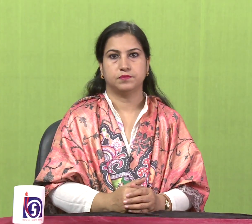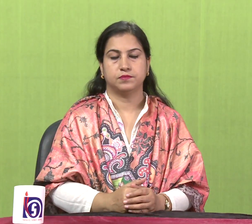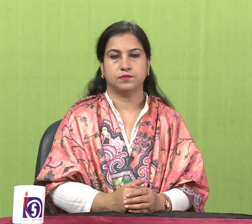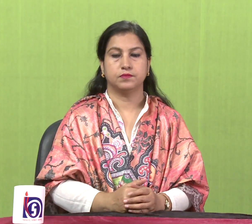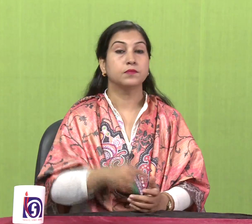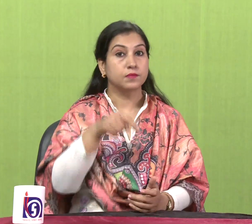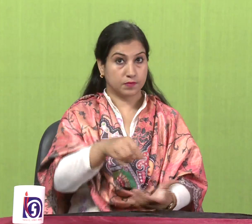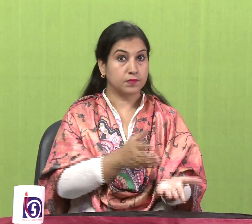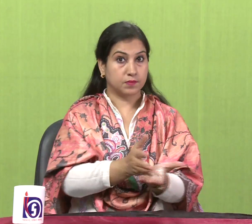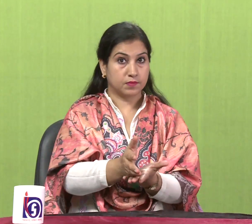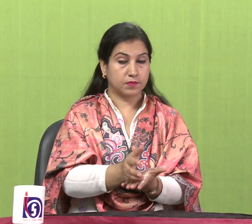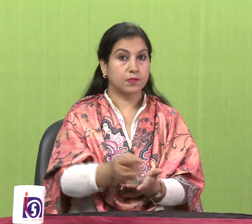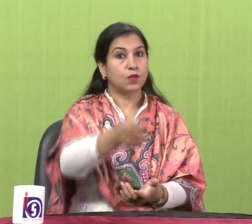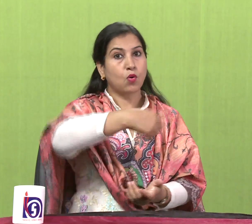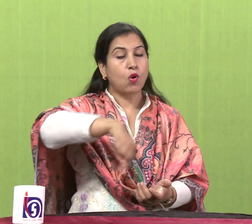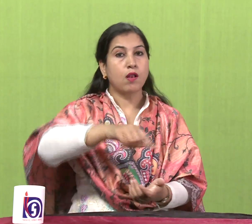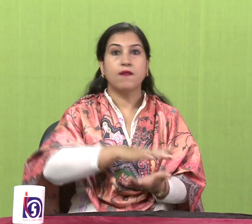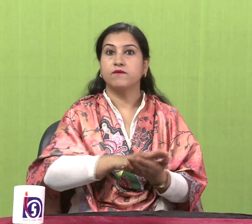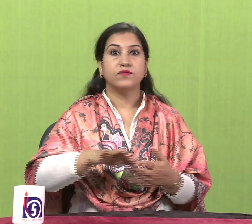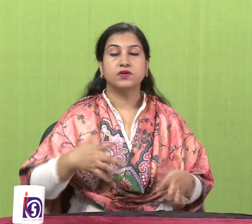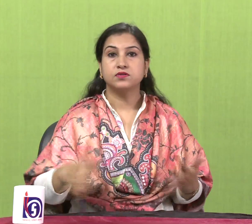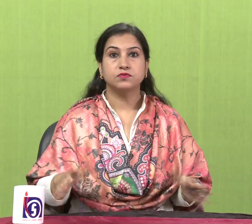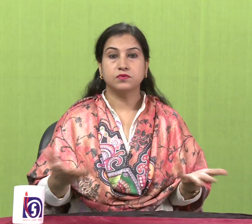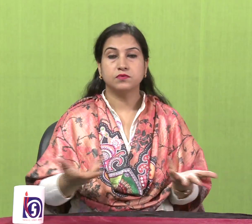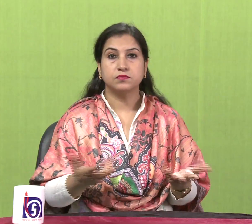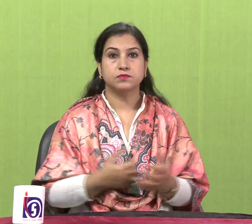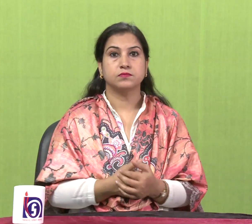In this way, they will finish the natural resource faster